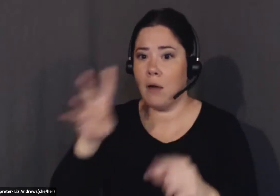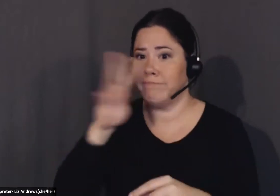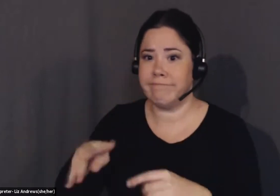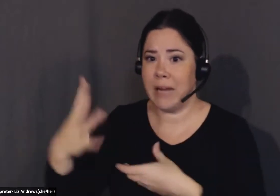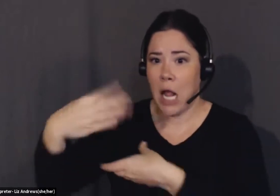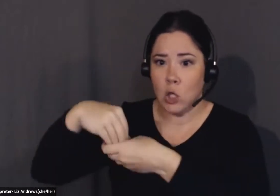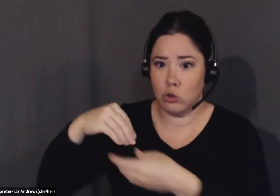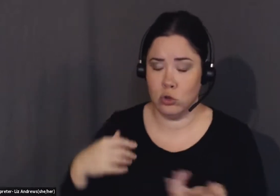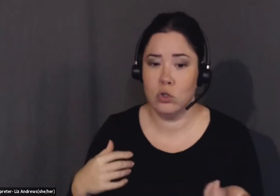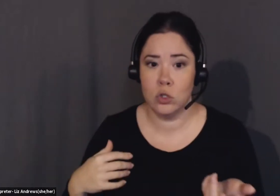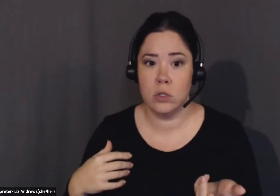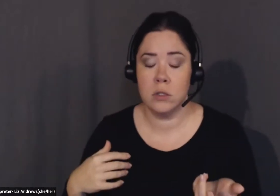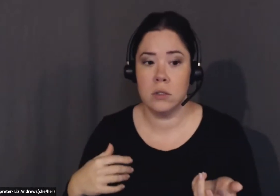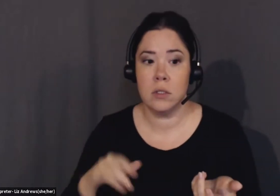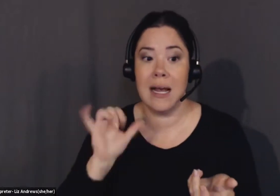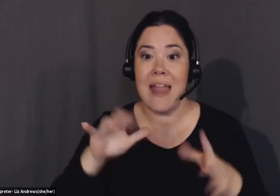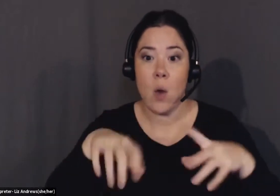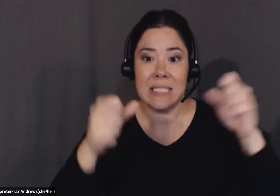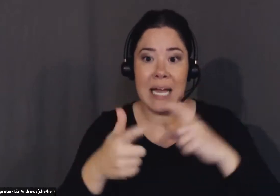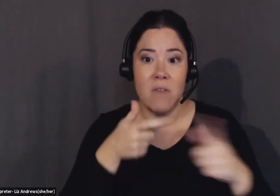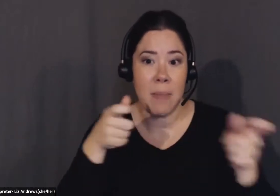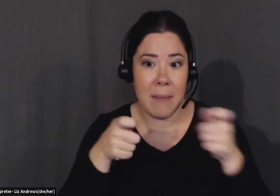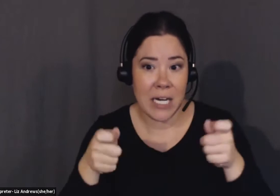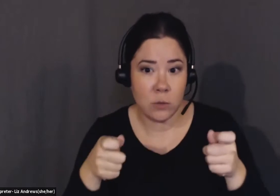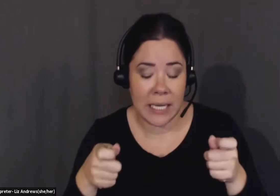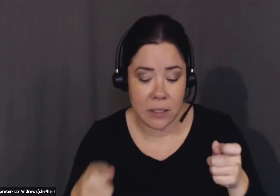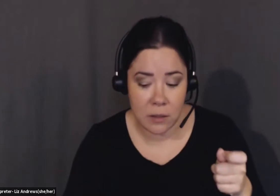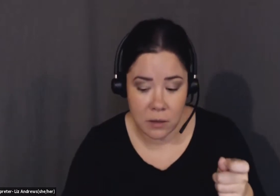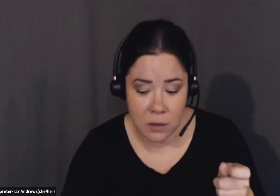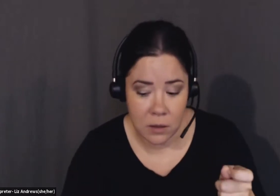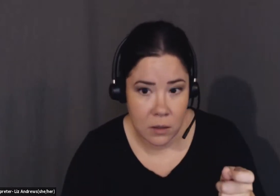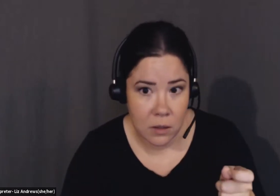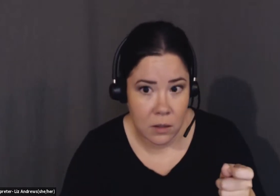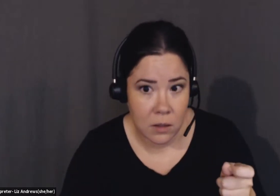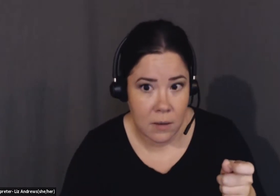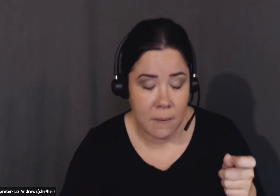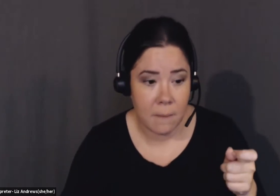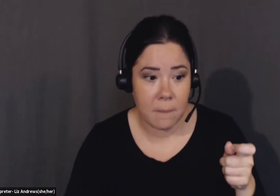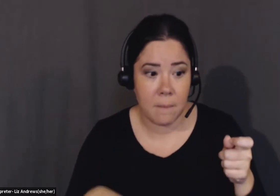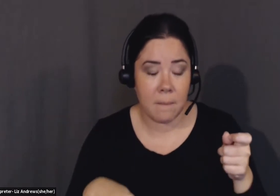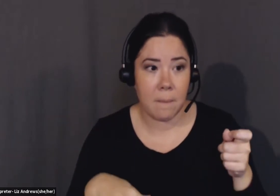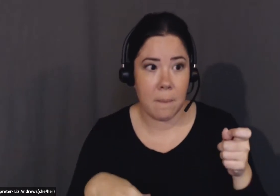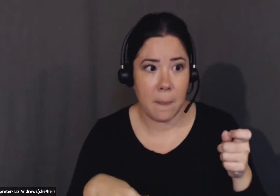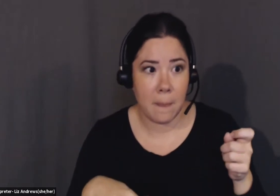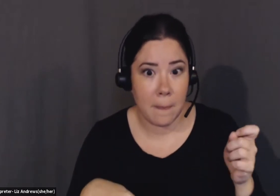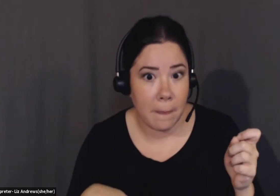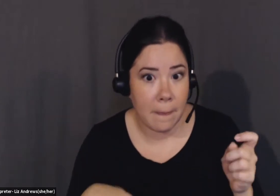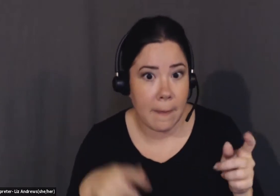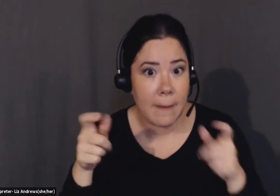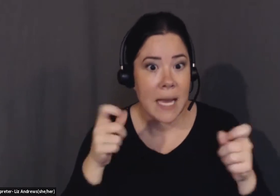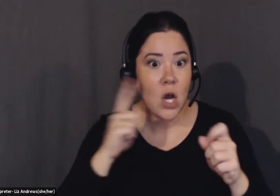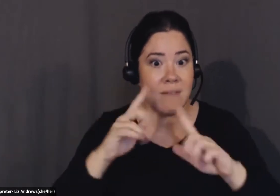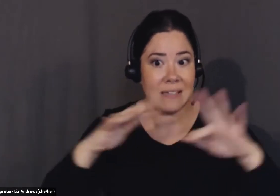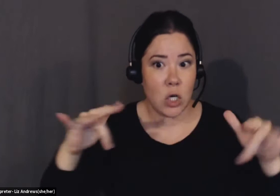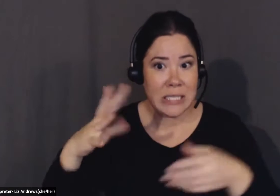from People Management, an article of People Management on why we need to talk diversity and inclusion.